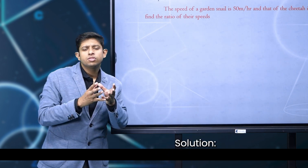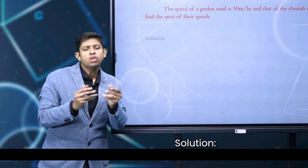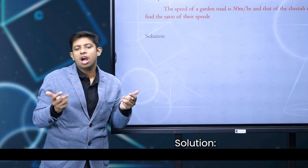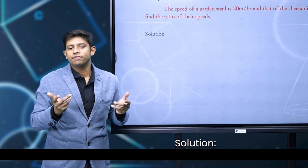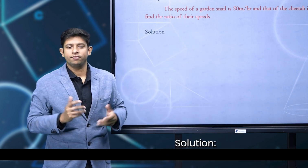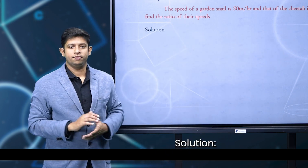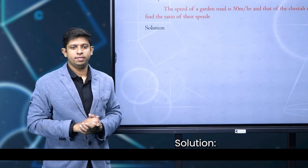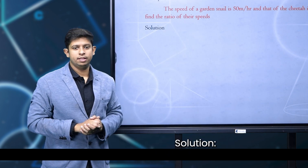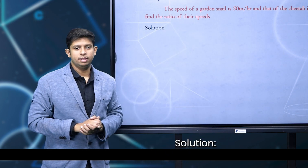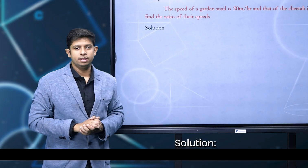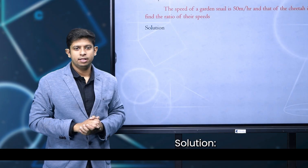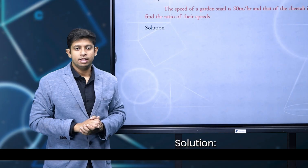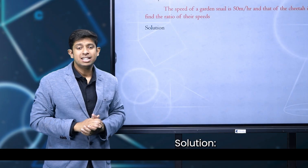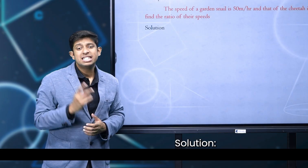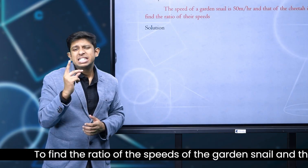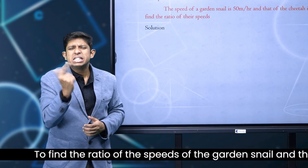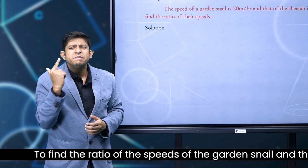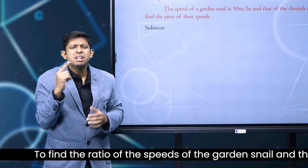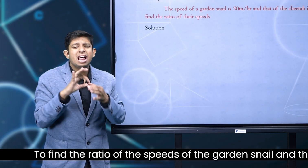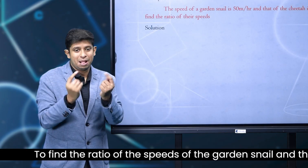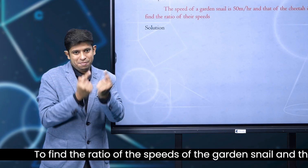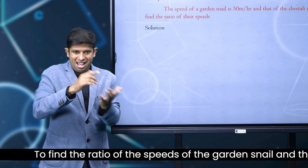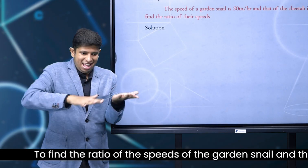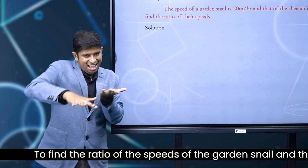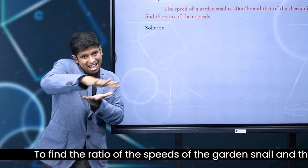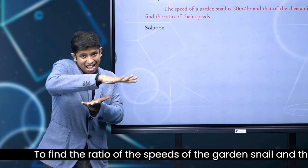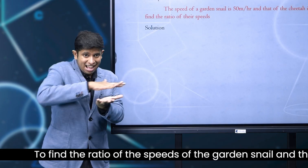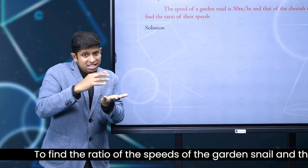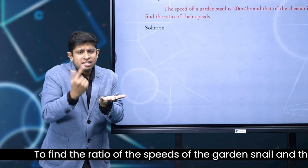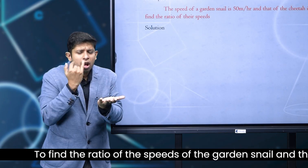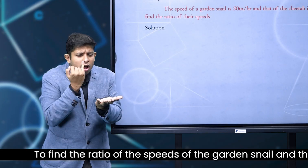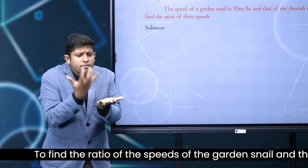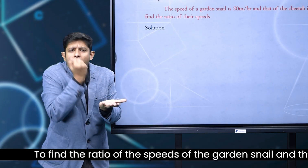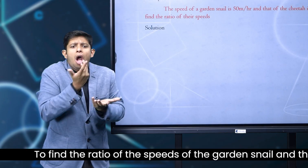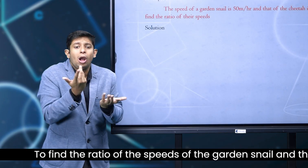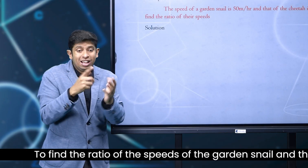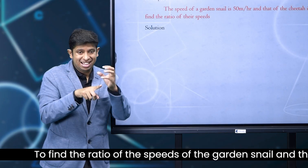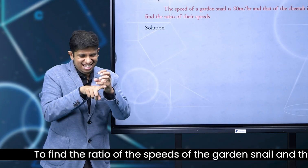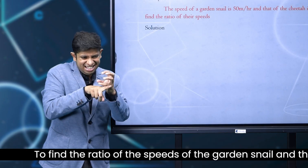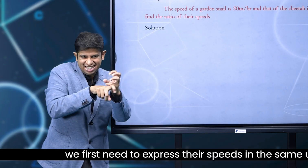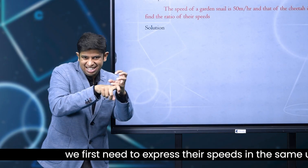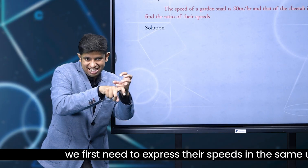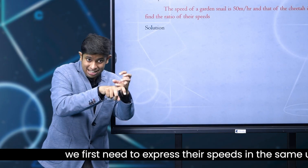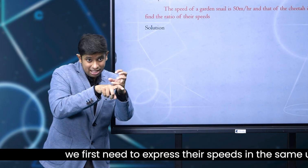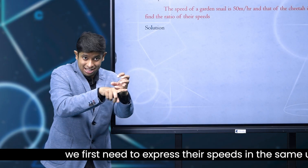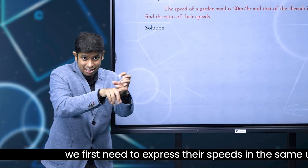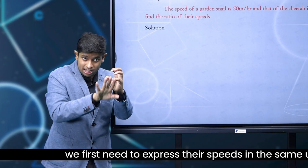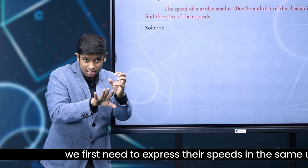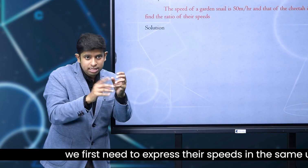Solution. To find the ratio of the speeds of the garden snail and the cheetah, we first need to express